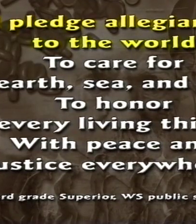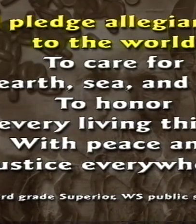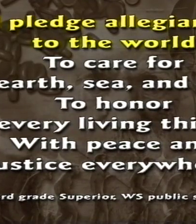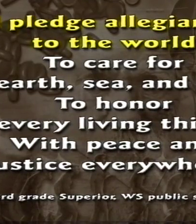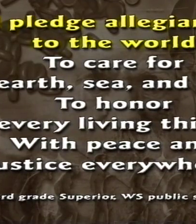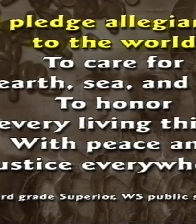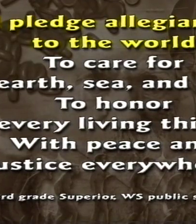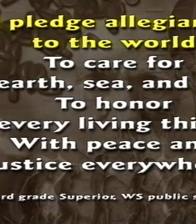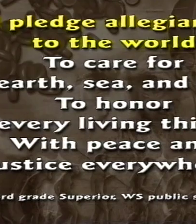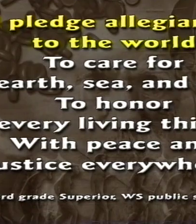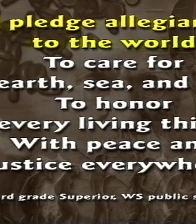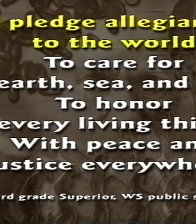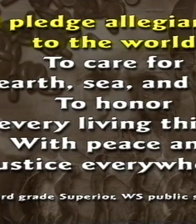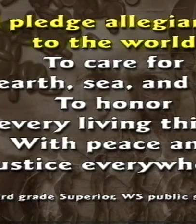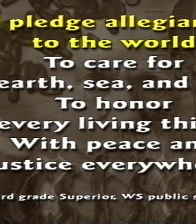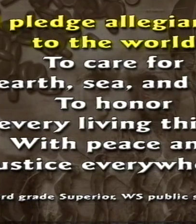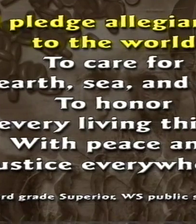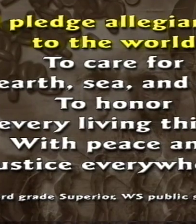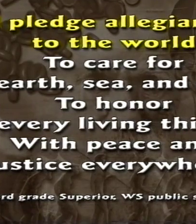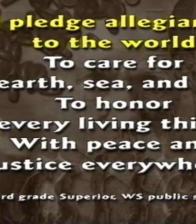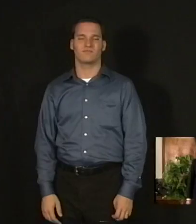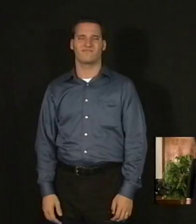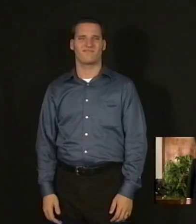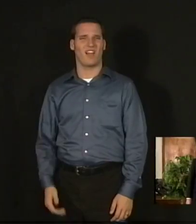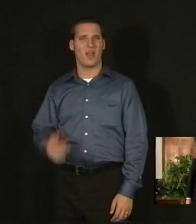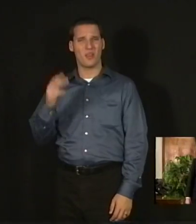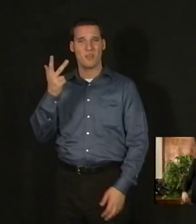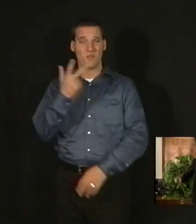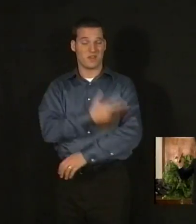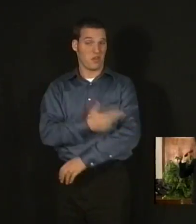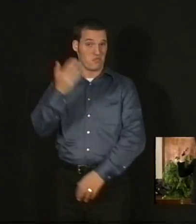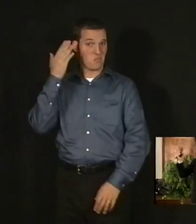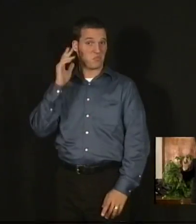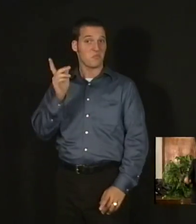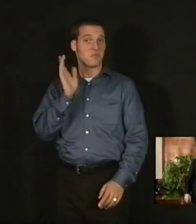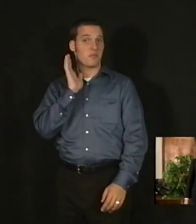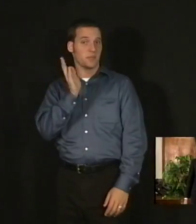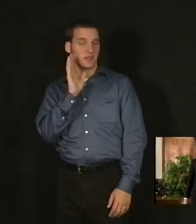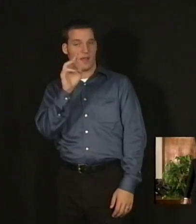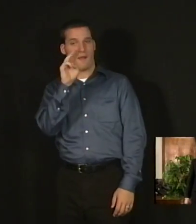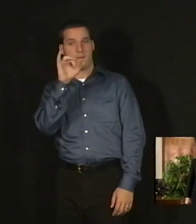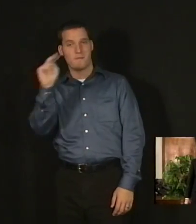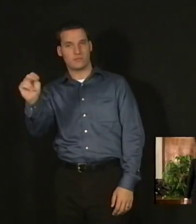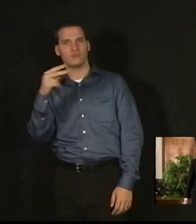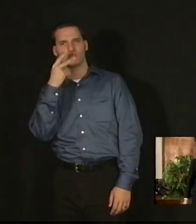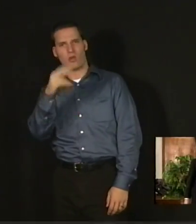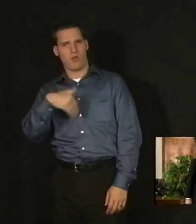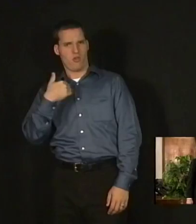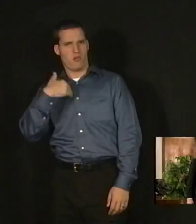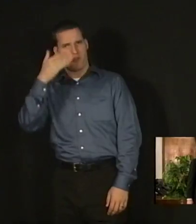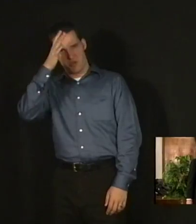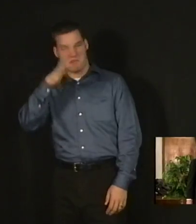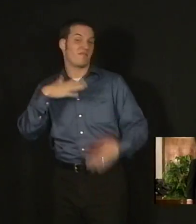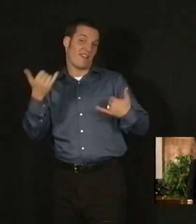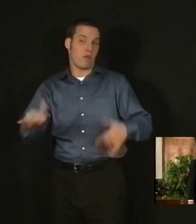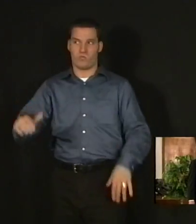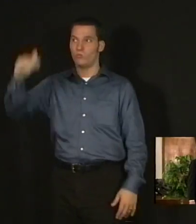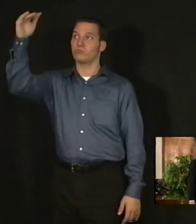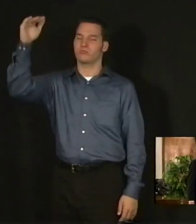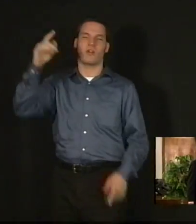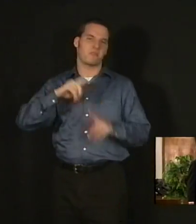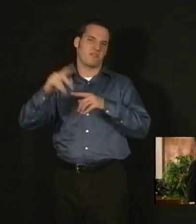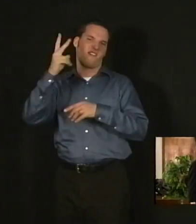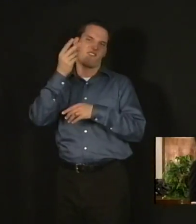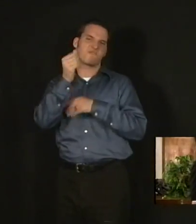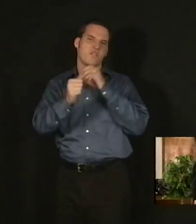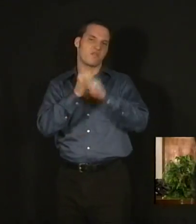honor every living thing with peace and justice everywhere. 3 days ago, I was speaking in Minnesota, and I got to see this young man again who's now grown up.